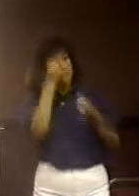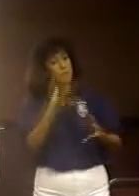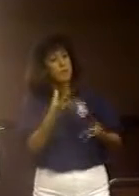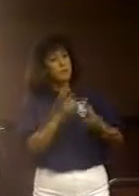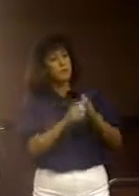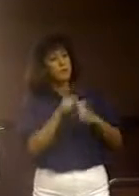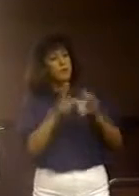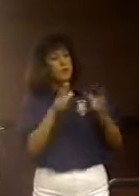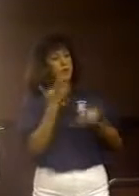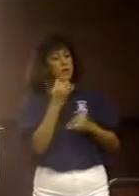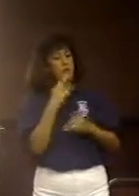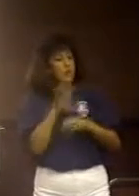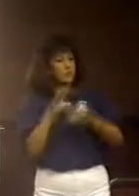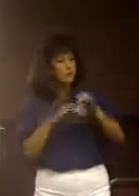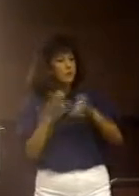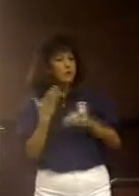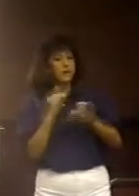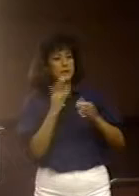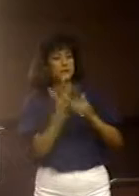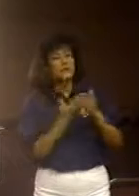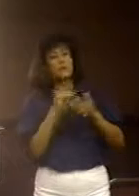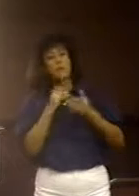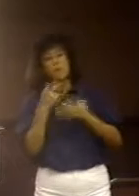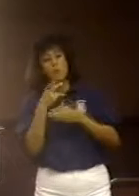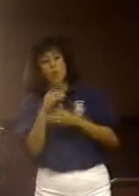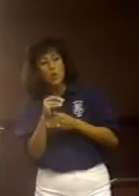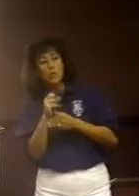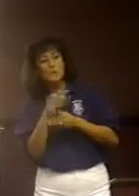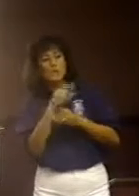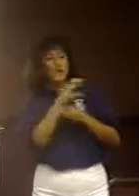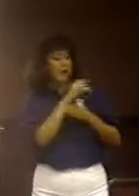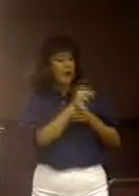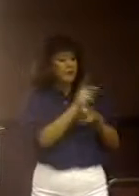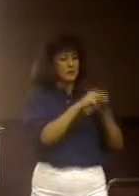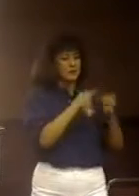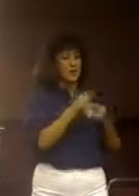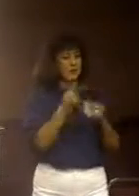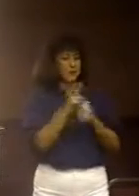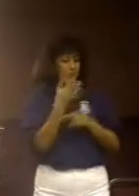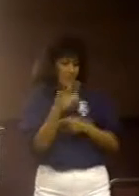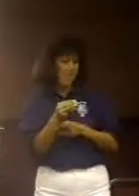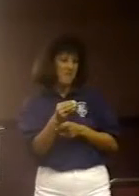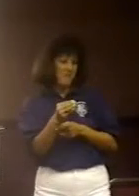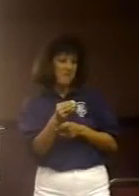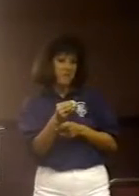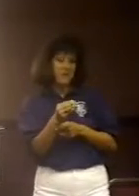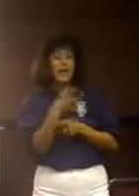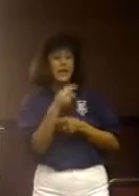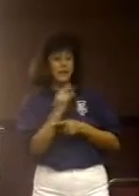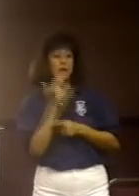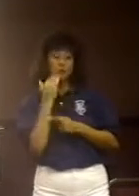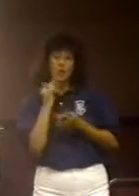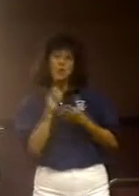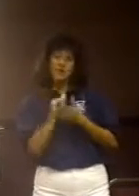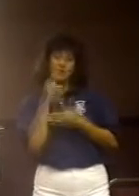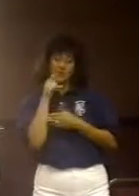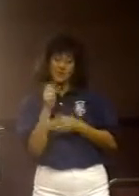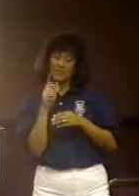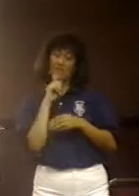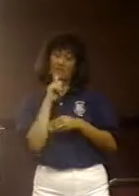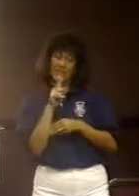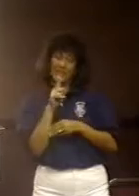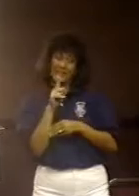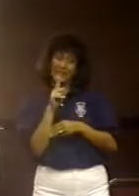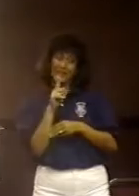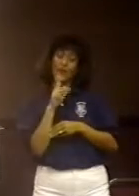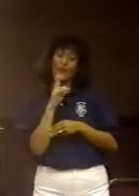about how they were constructed and what were some of the pros and cons about using them. And I know this looks really